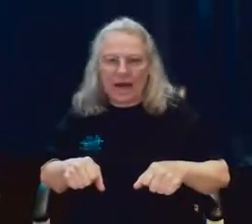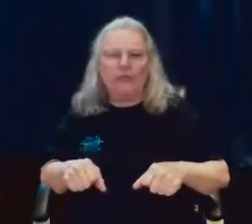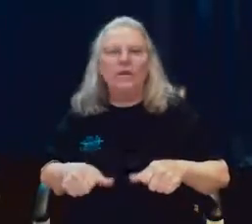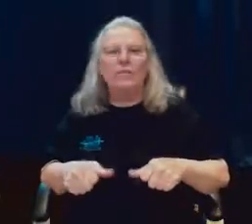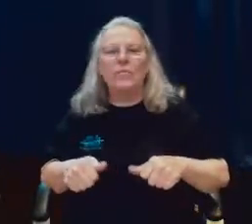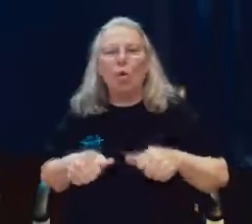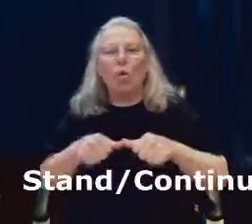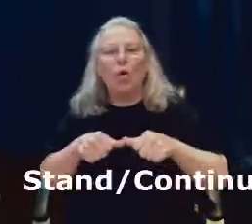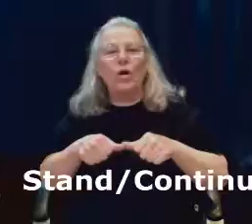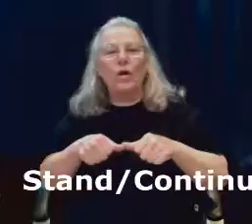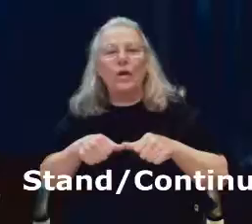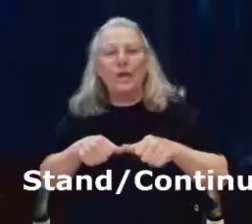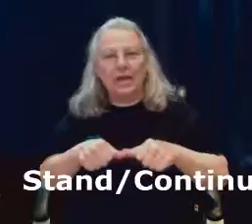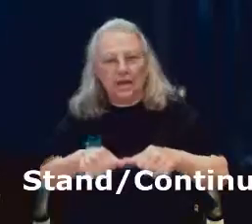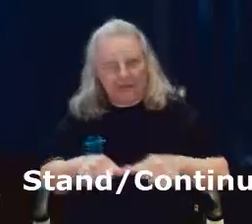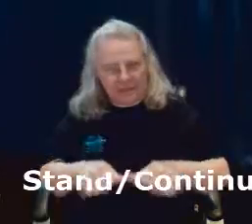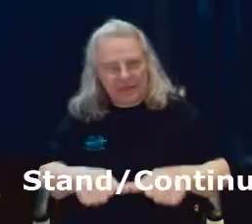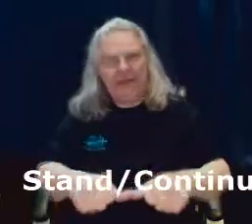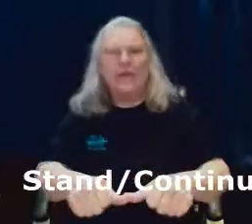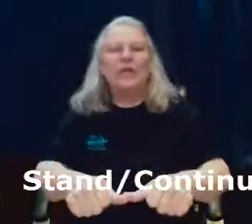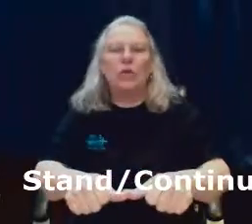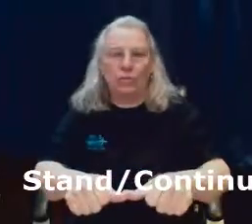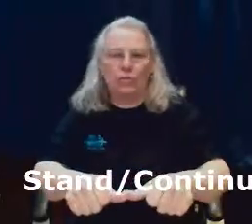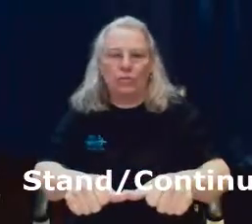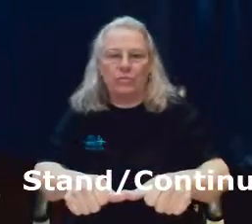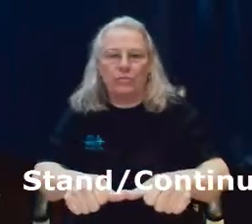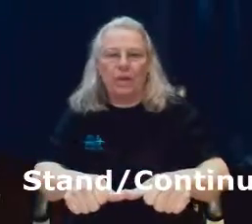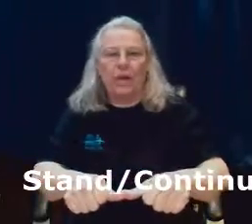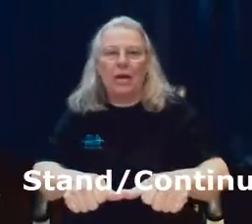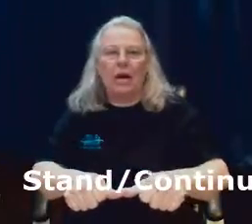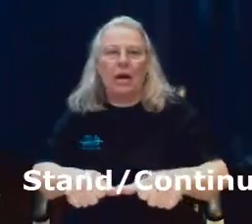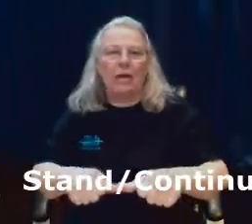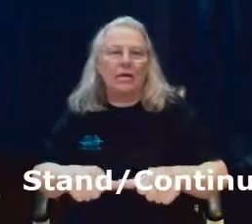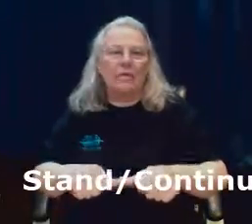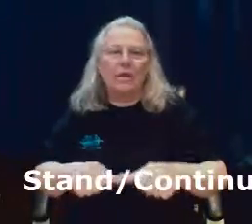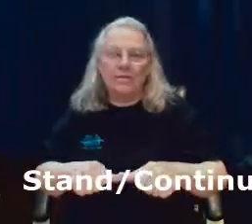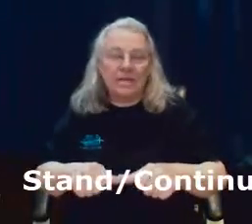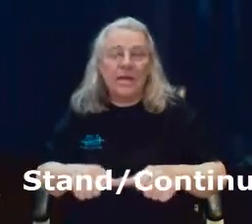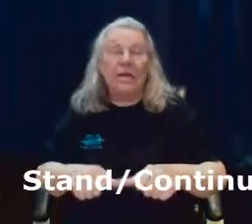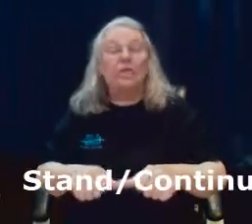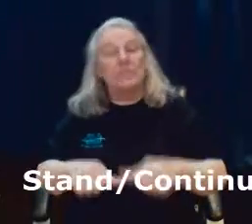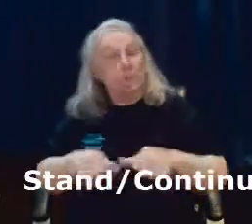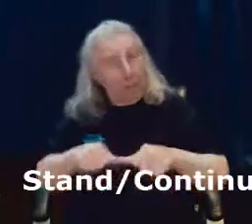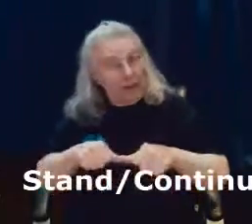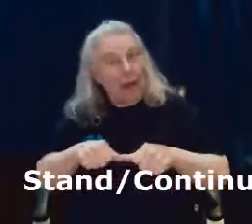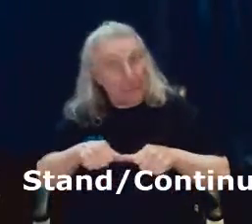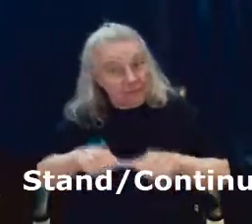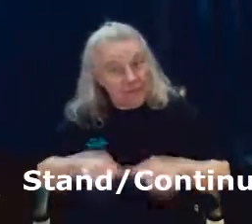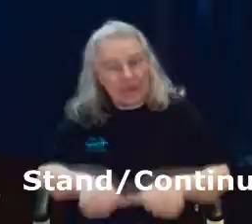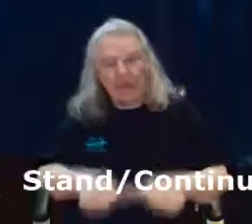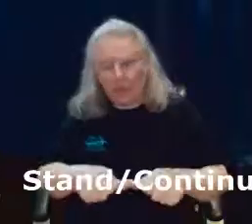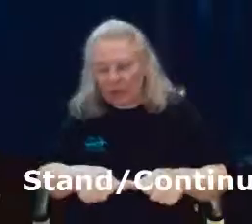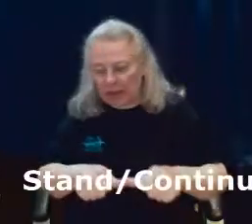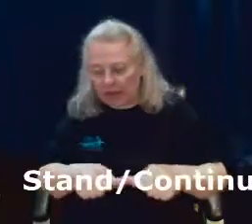Stand or continue. If I'm standing on something, I'm continuing in